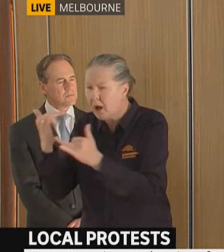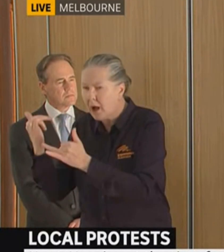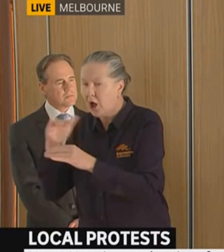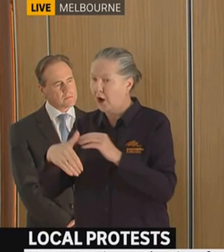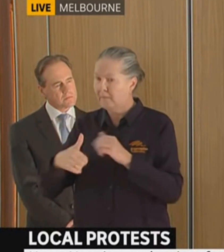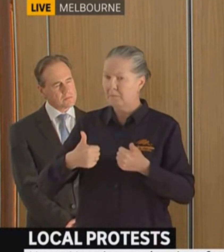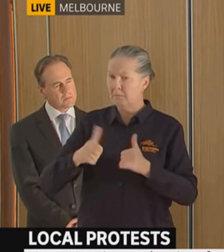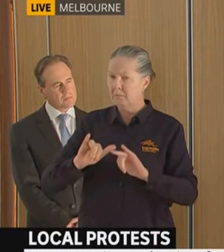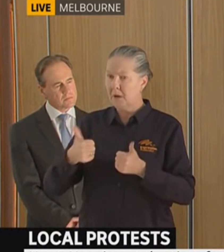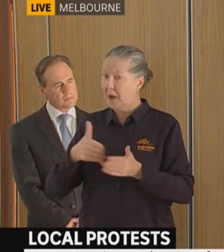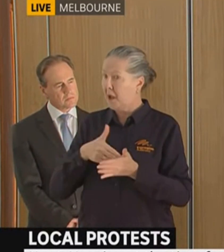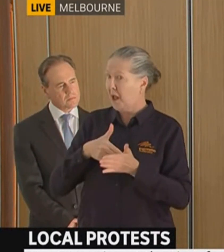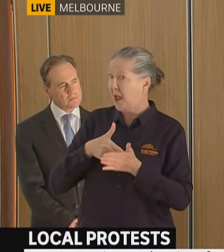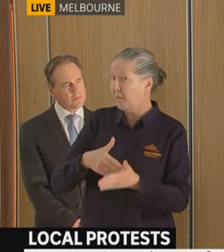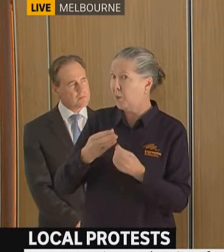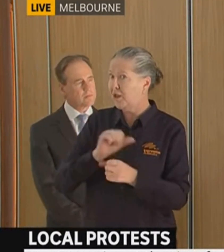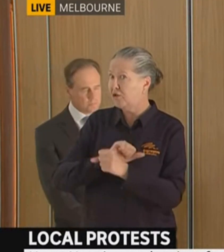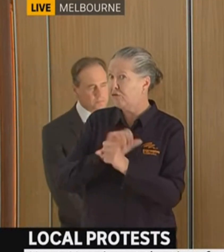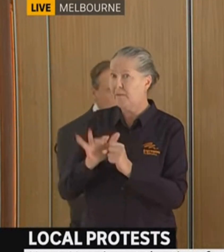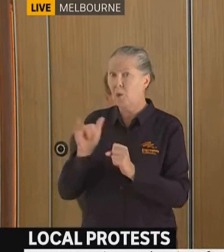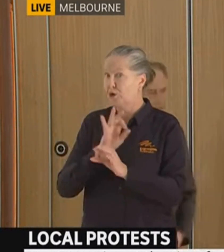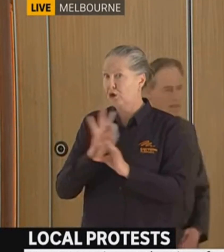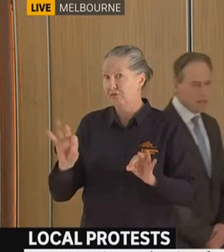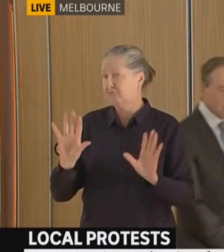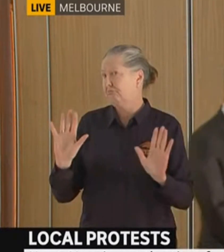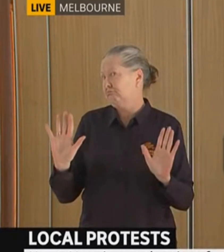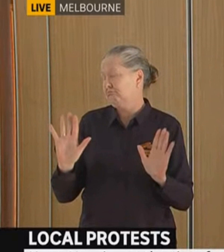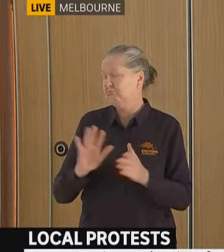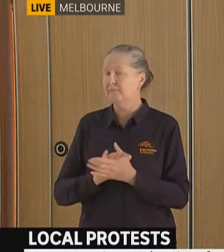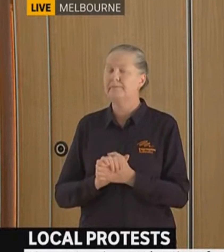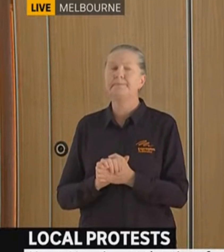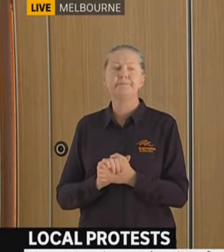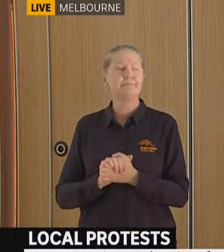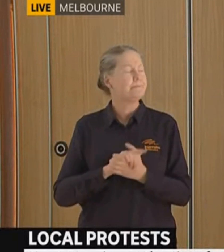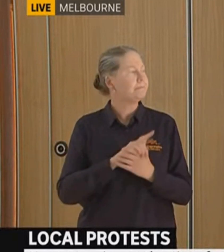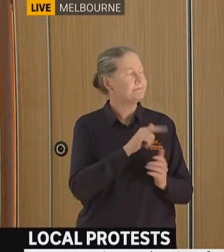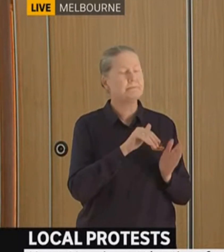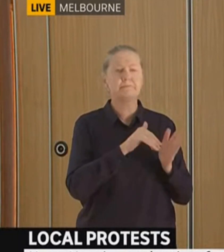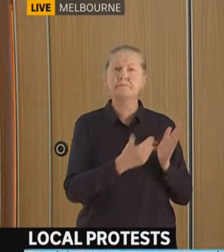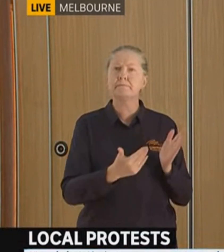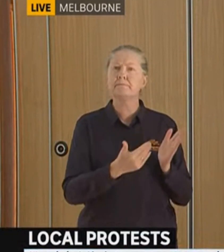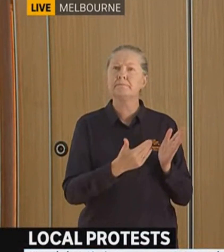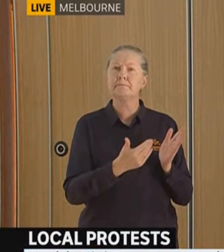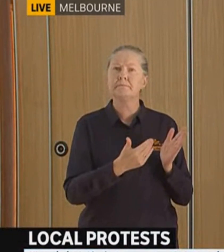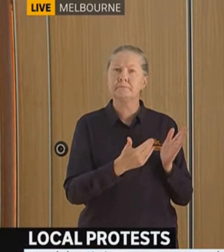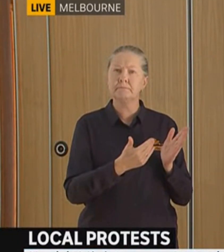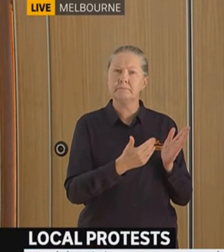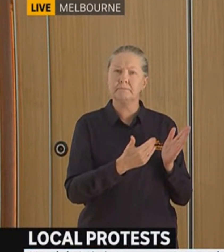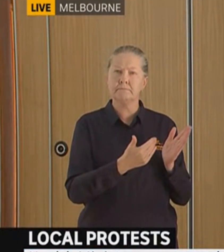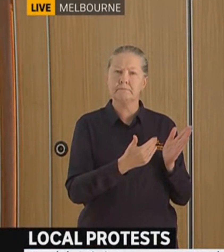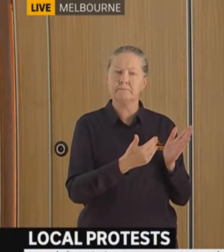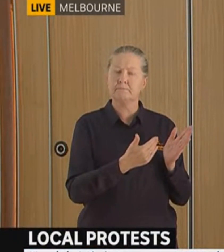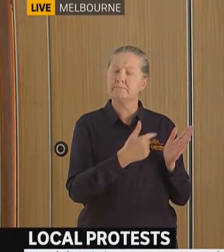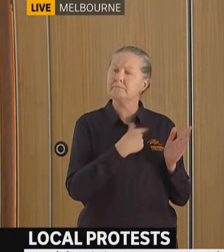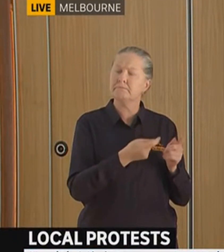evidence about what its place may be, if any. Thank you. Great. I'll turn to Richard